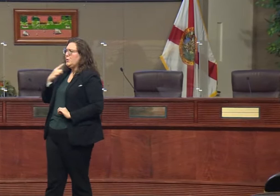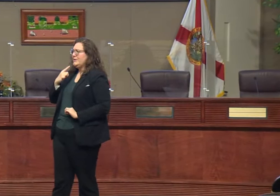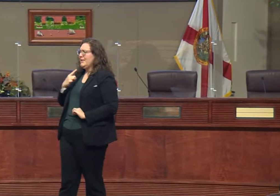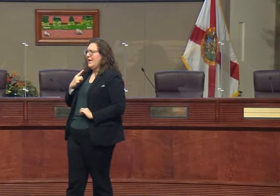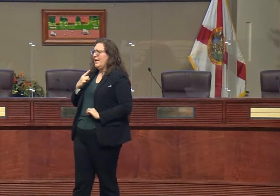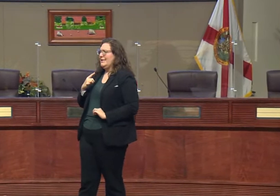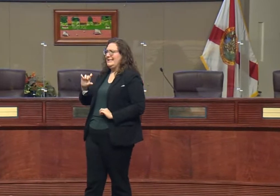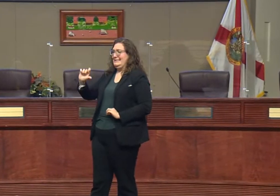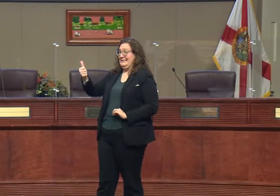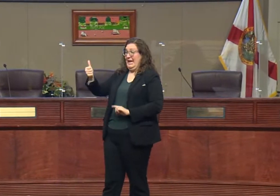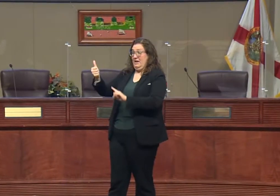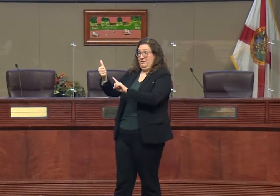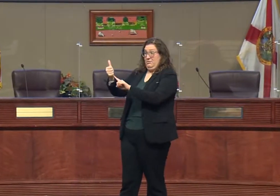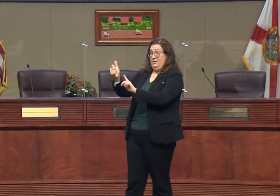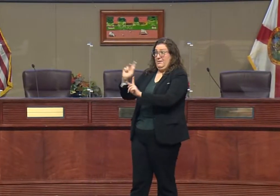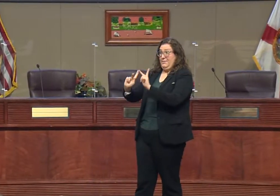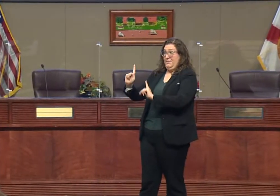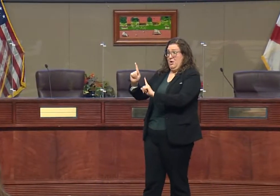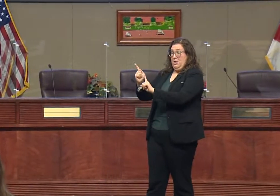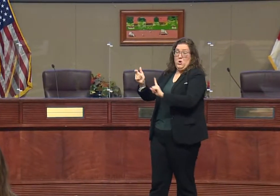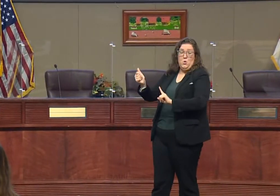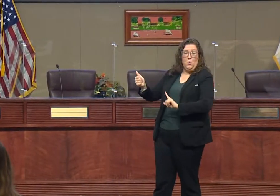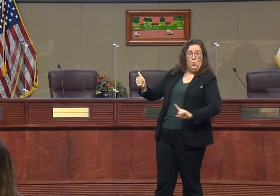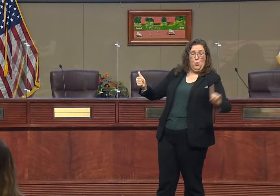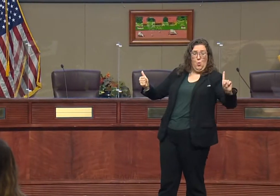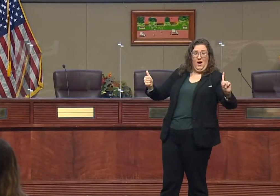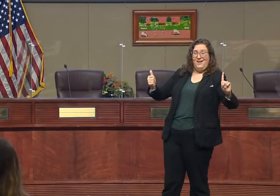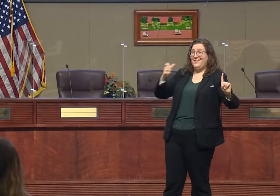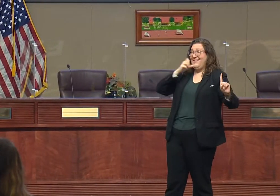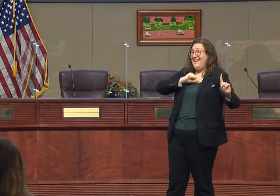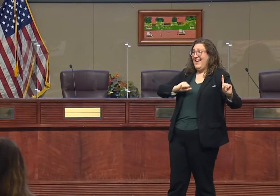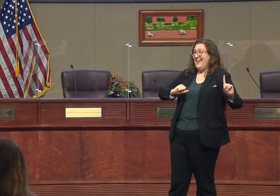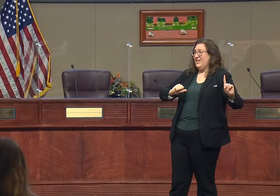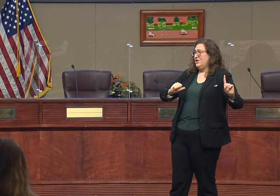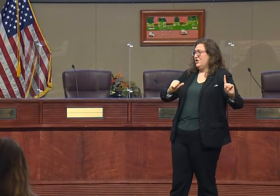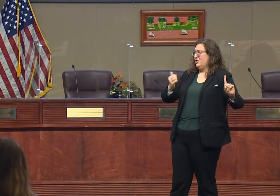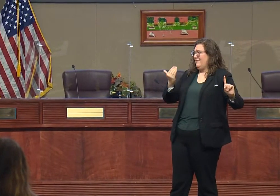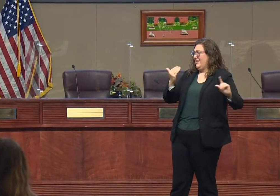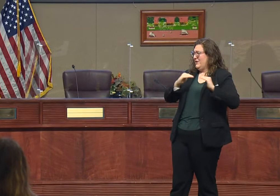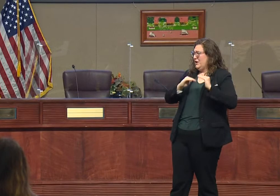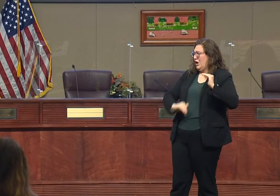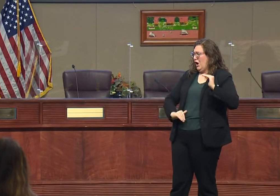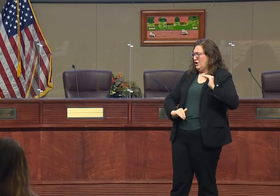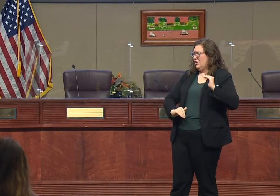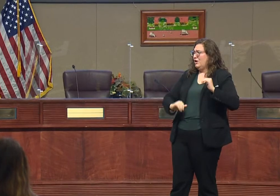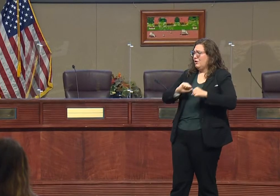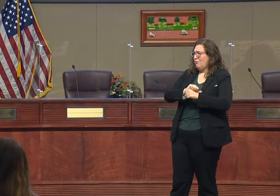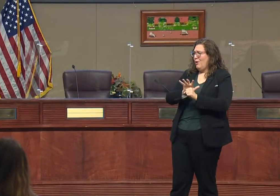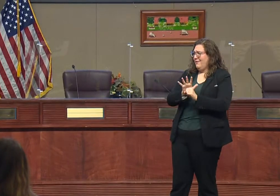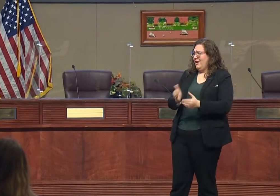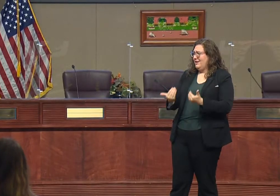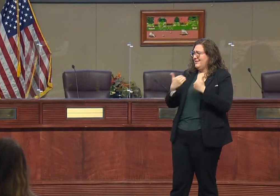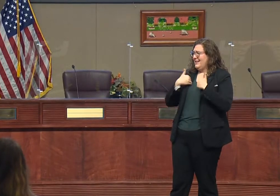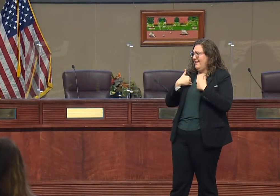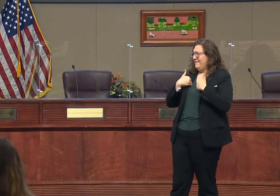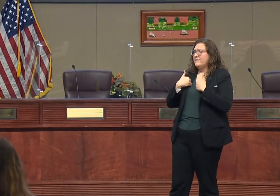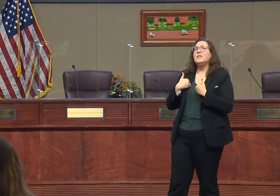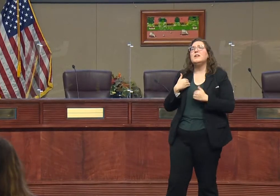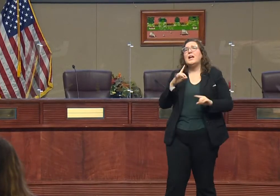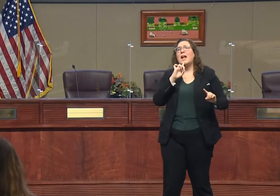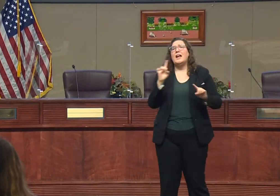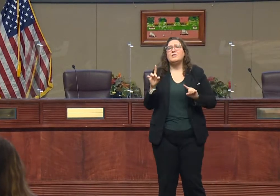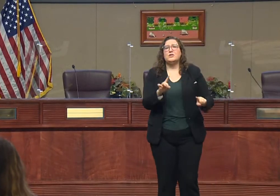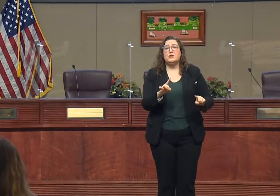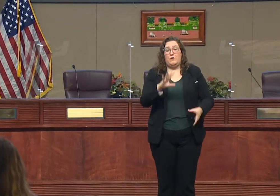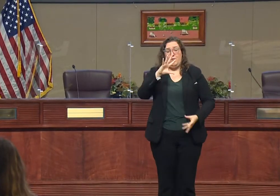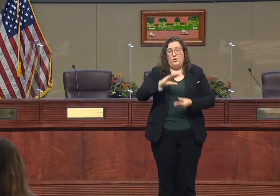in 10 children under age 15 right now are testing positive? So of the positives that we